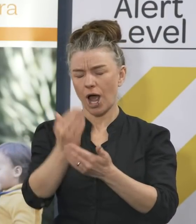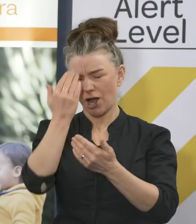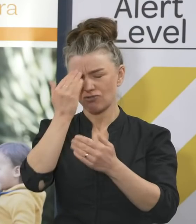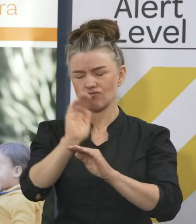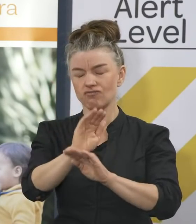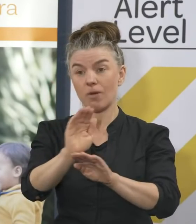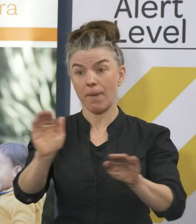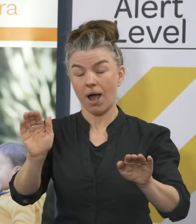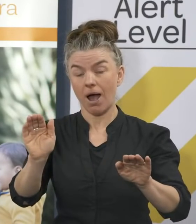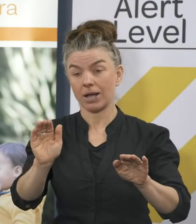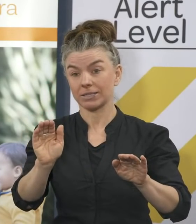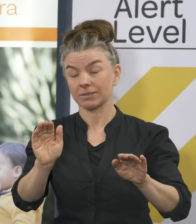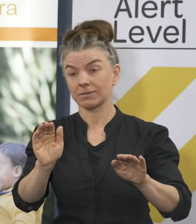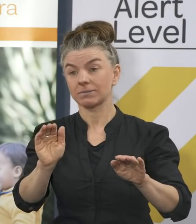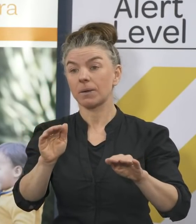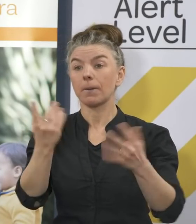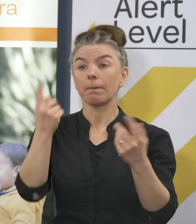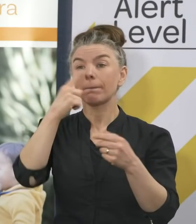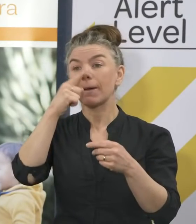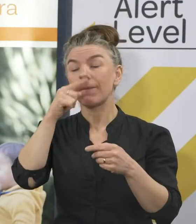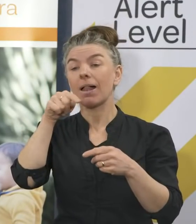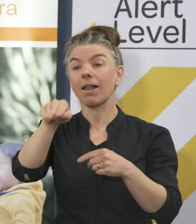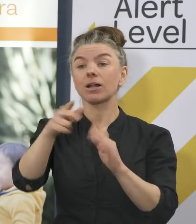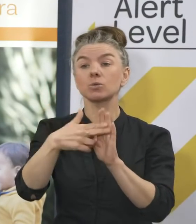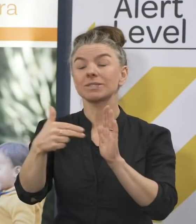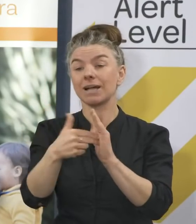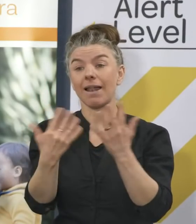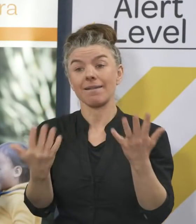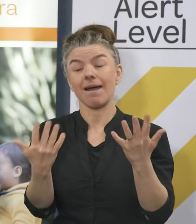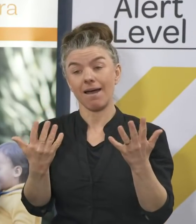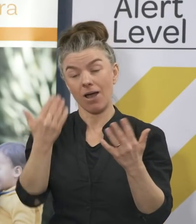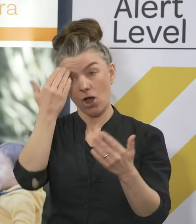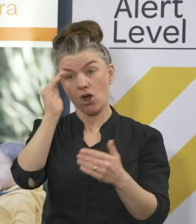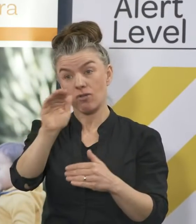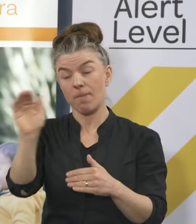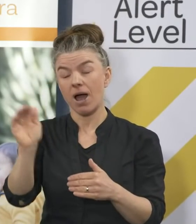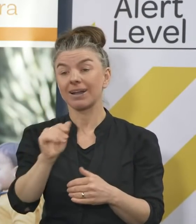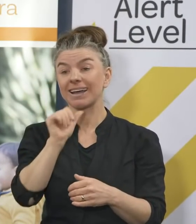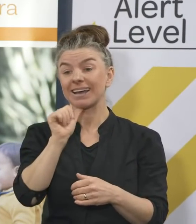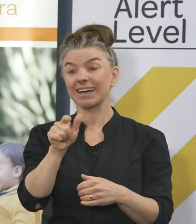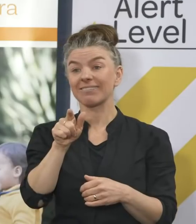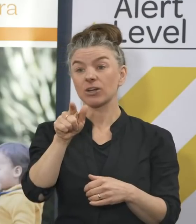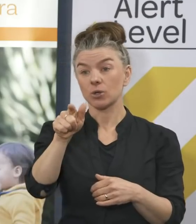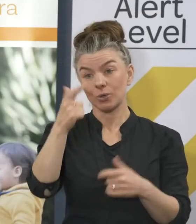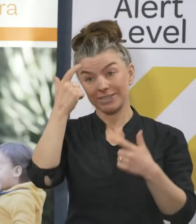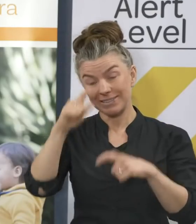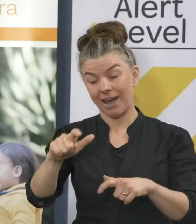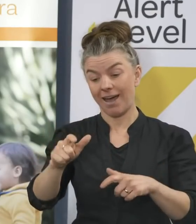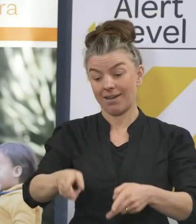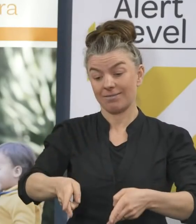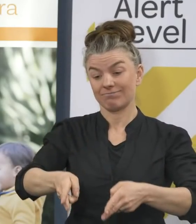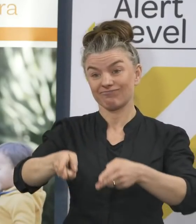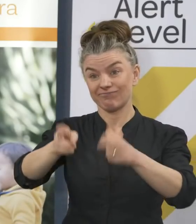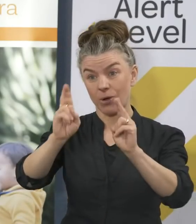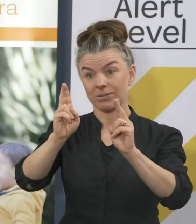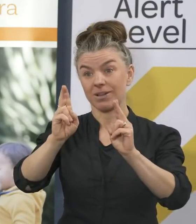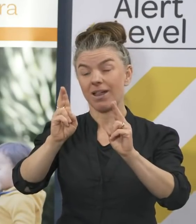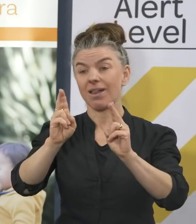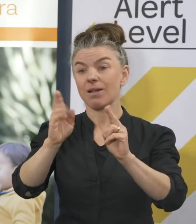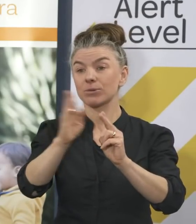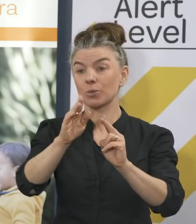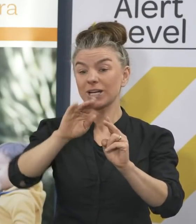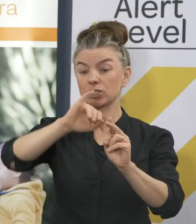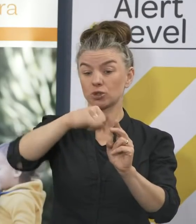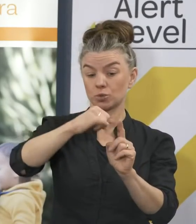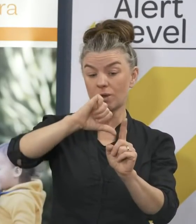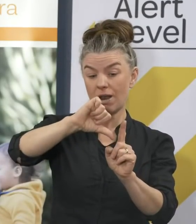reminding anyone who will be in the country now who was in a managed isolation between June the 9th